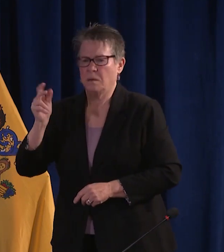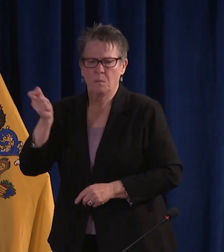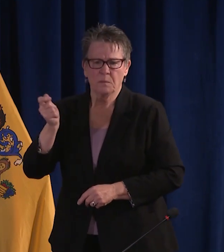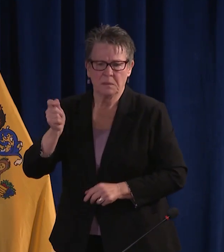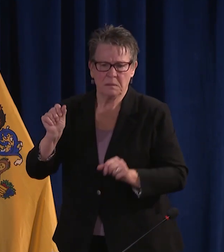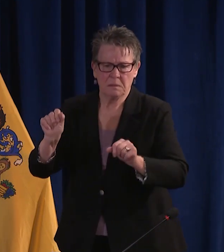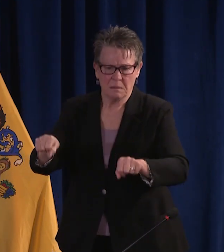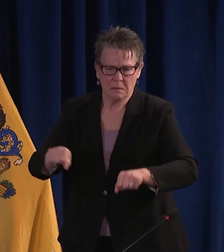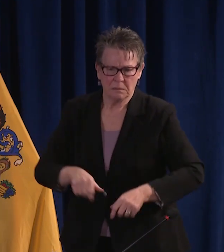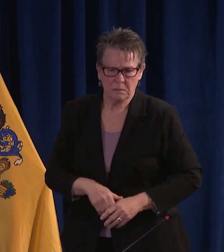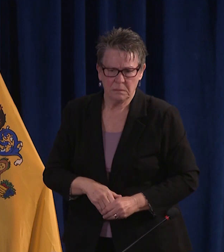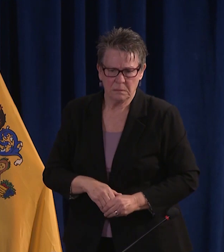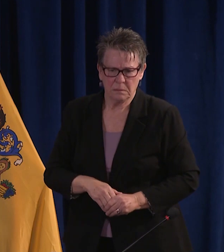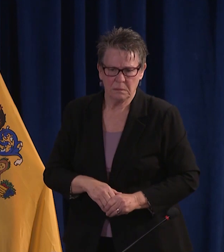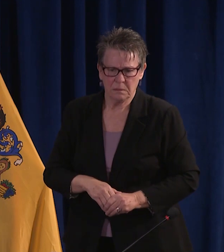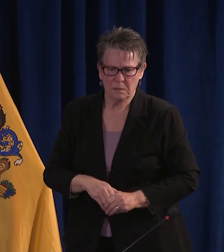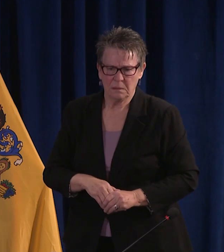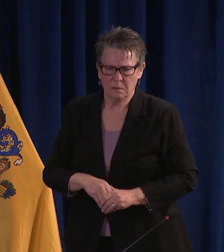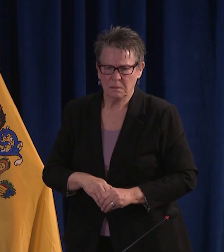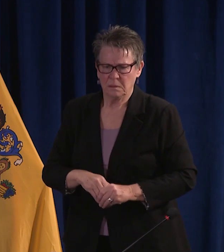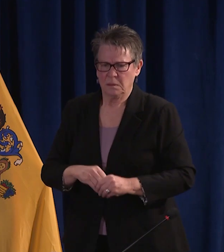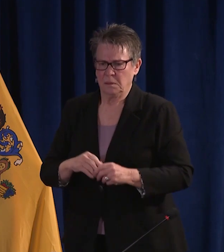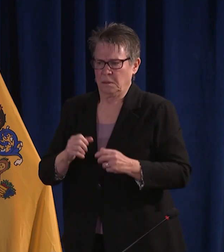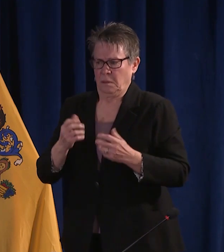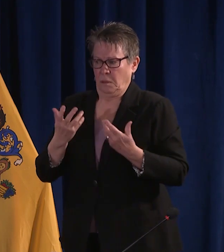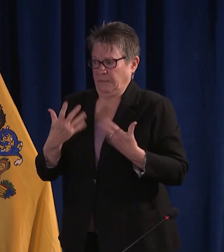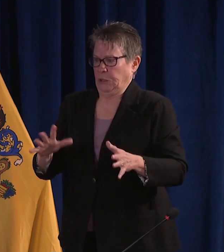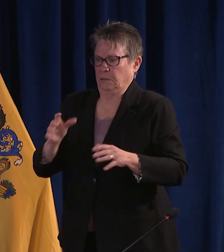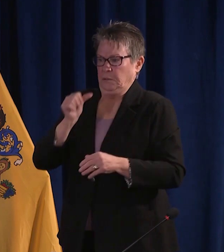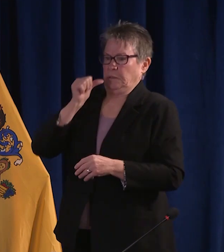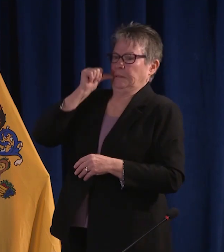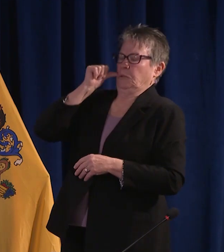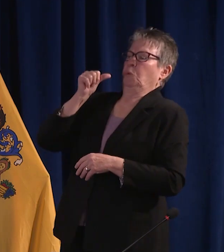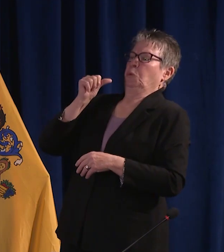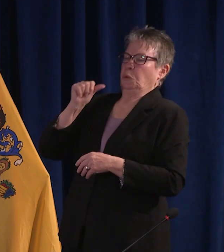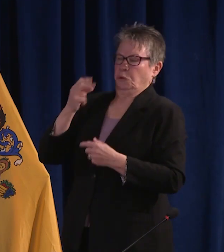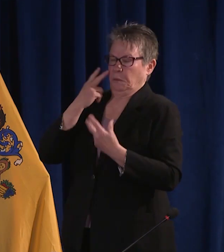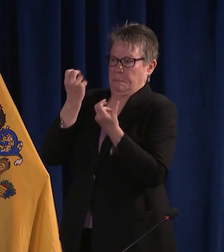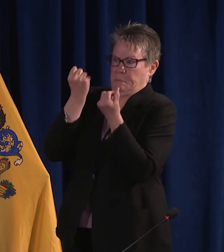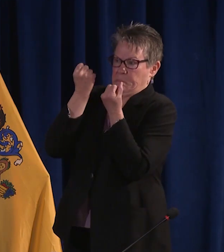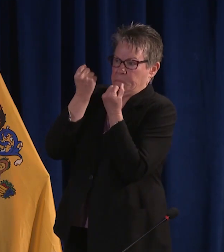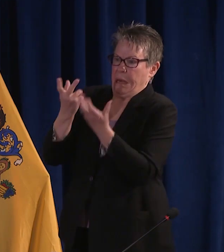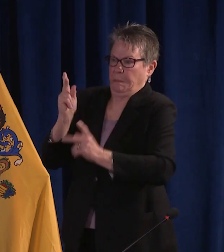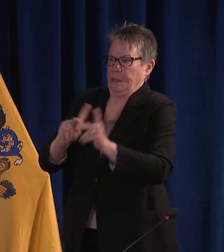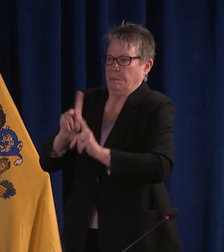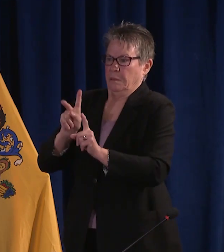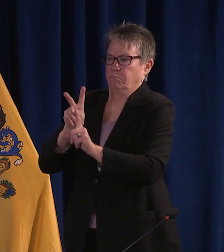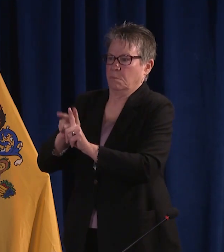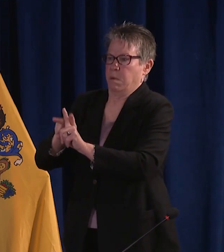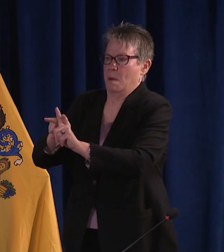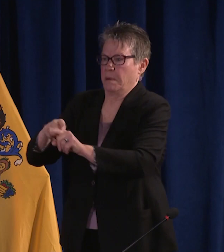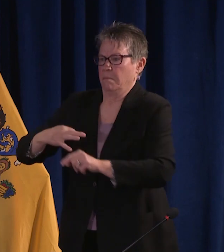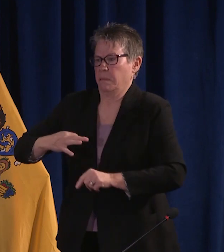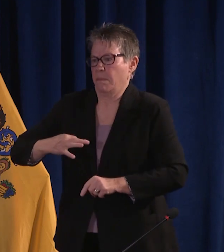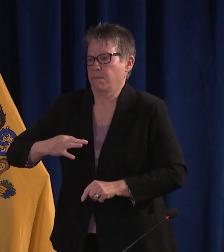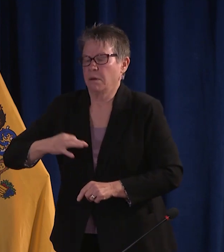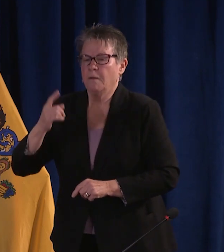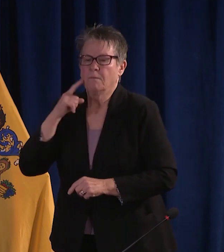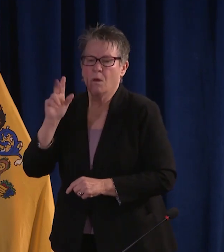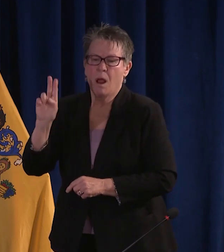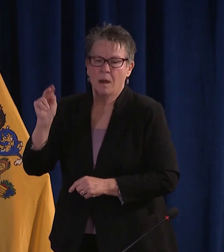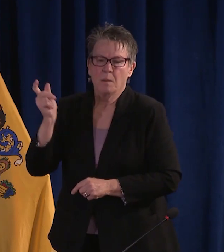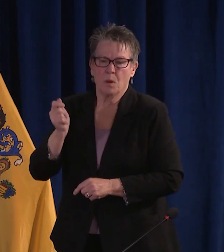the state system crashed. You're back, which is good news. We are asking the federal government for assistance in ensuring